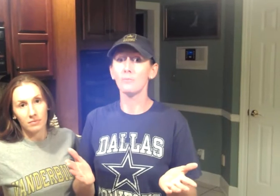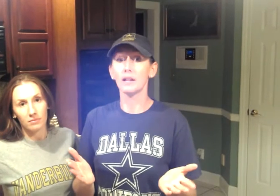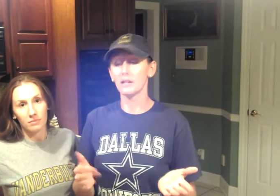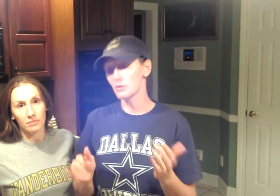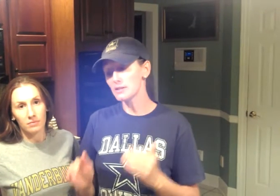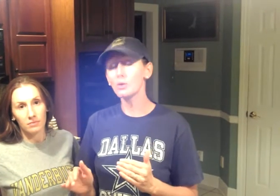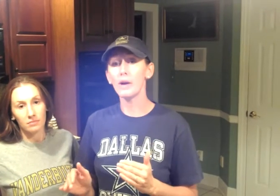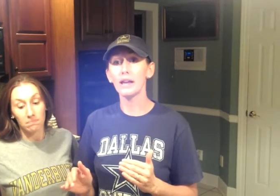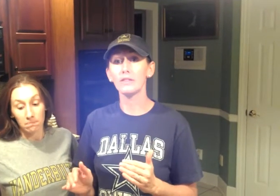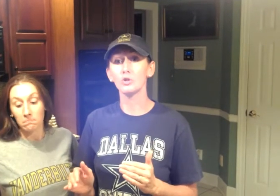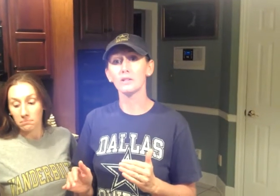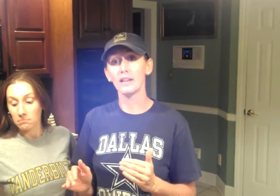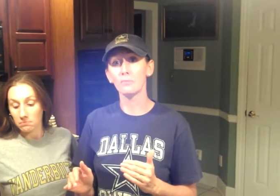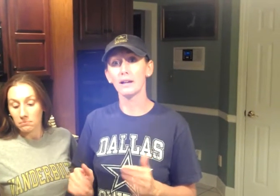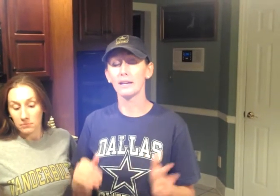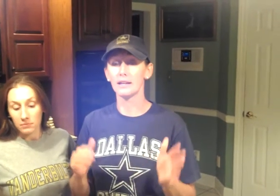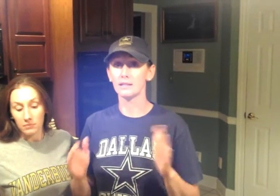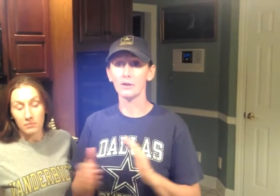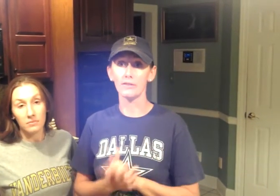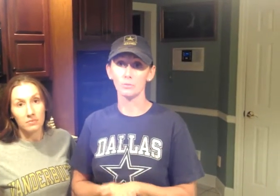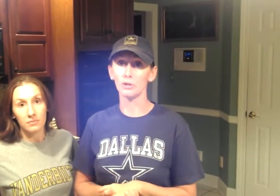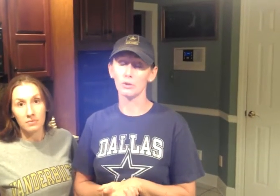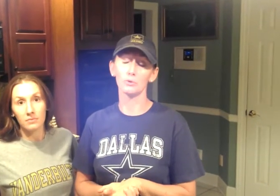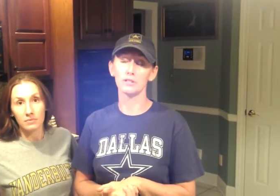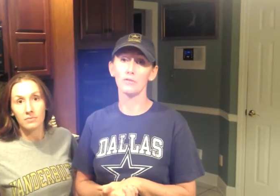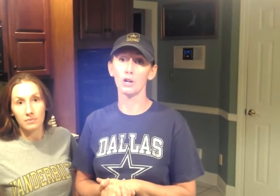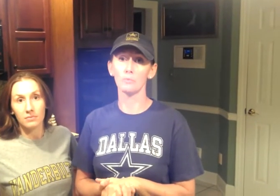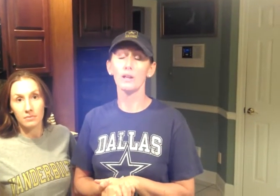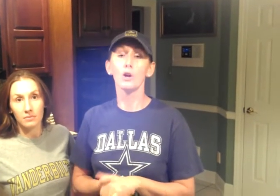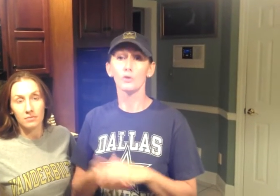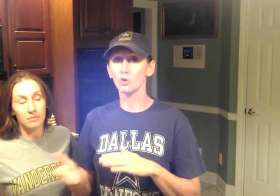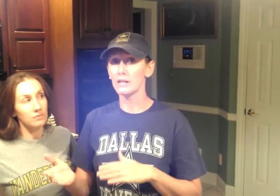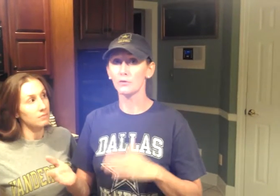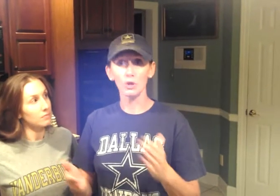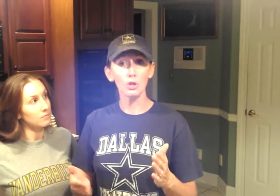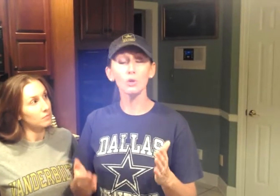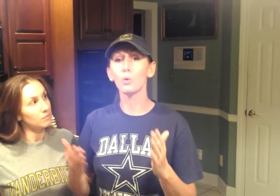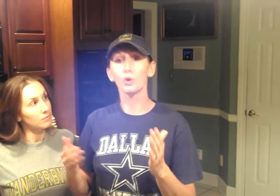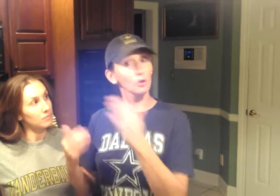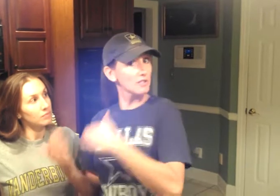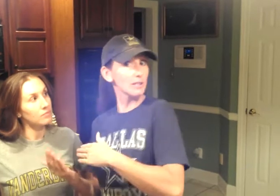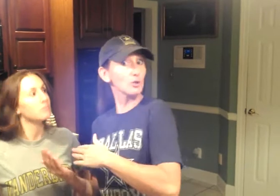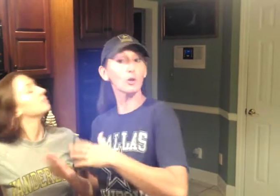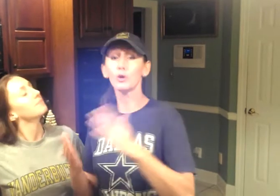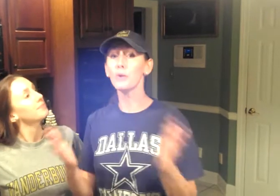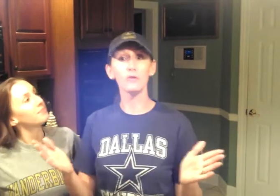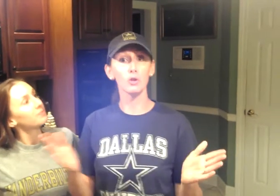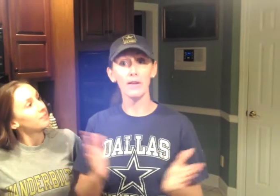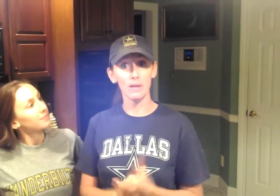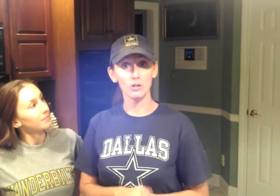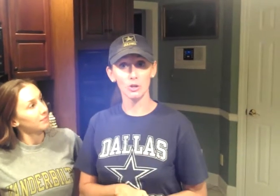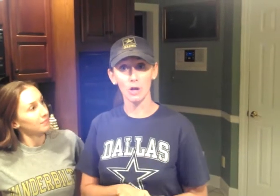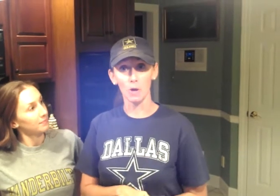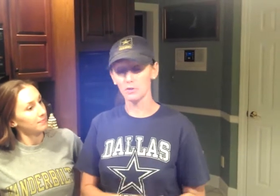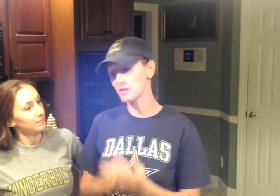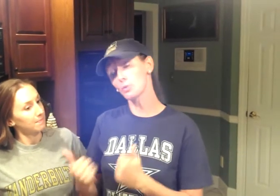money. So this is a way that you can save money and still have some really cool stuff at home for treats for you or your little sister or whoever you have coming to your home. So this is what I